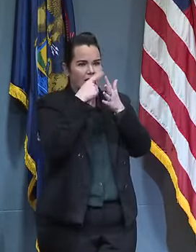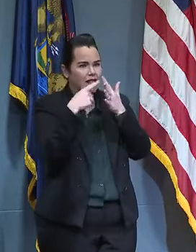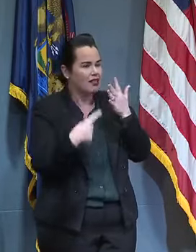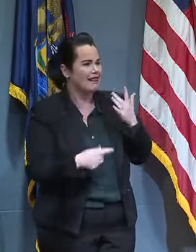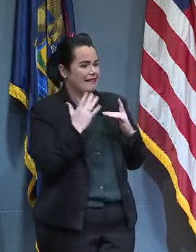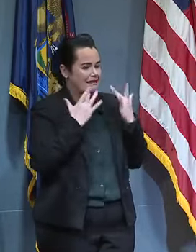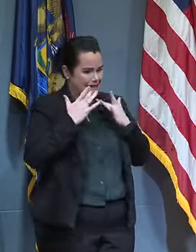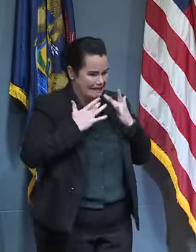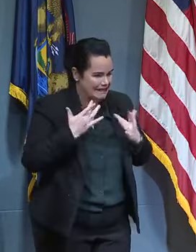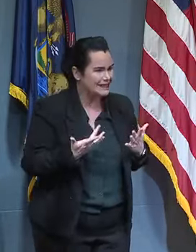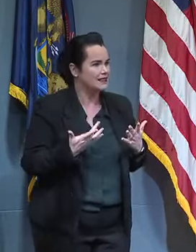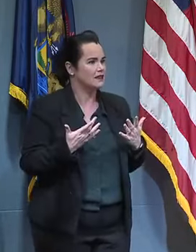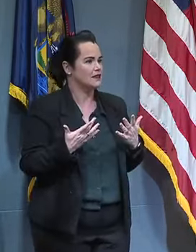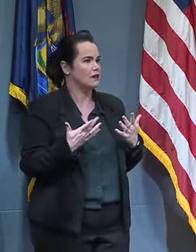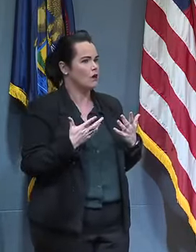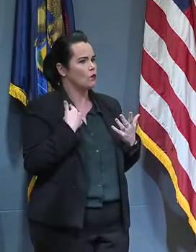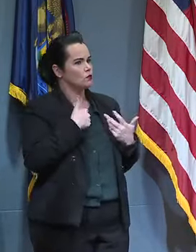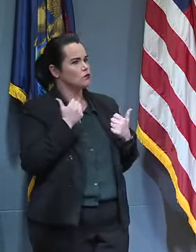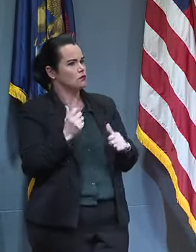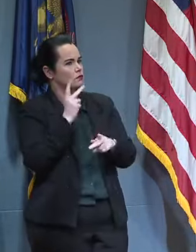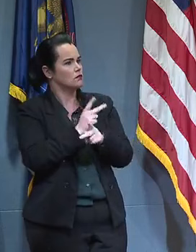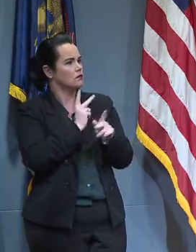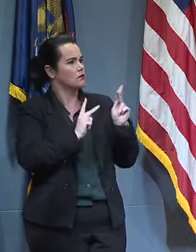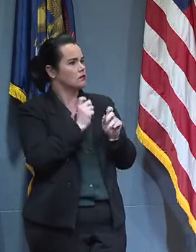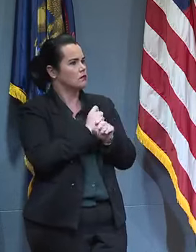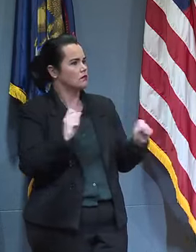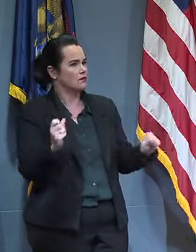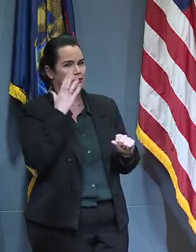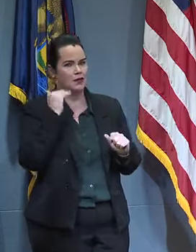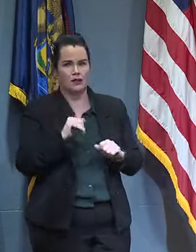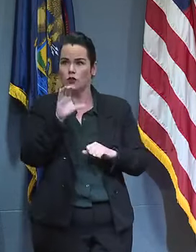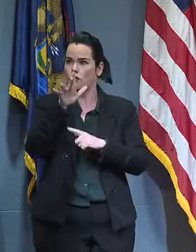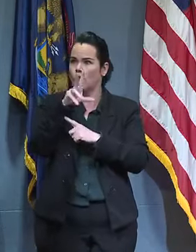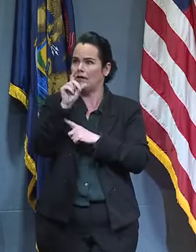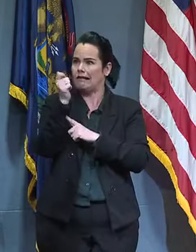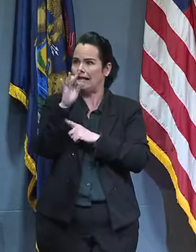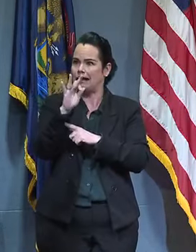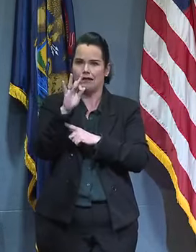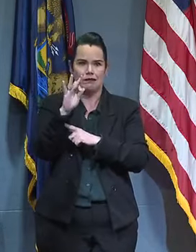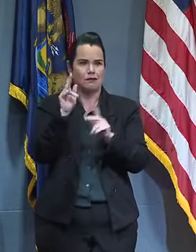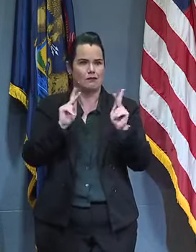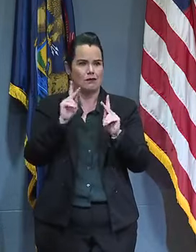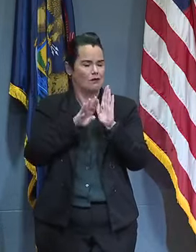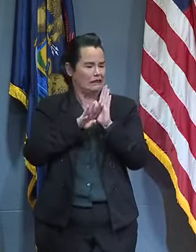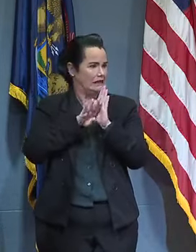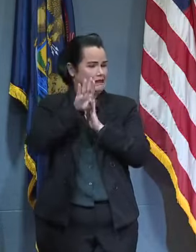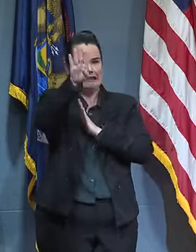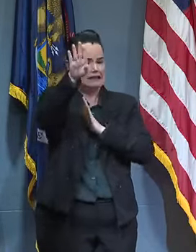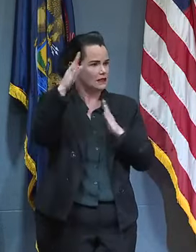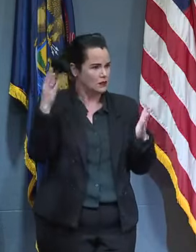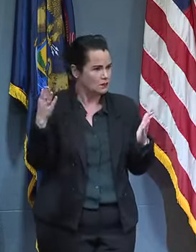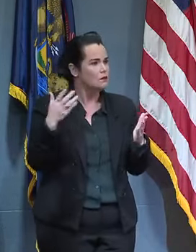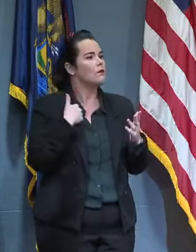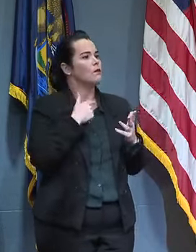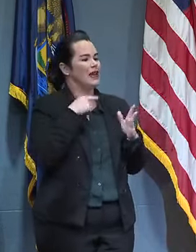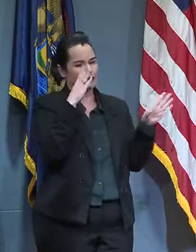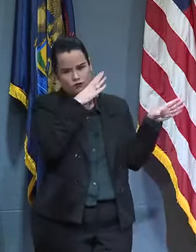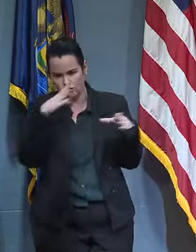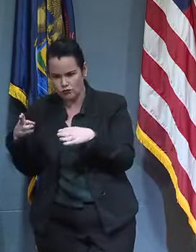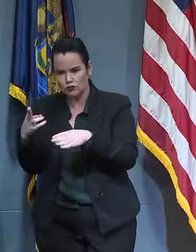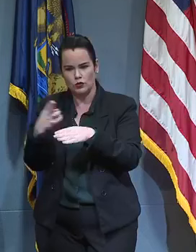people safe as we were dealing with this influx of COVID-19 patients so that we could, you know, use all of that